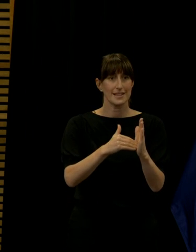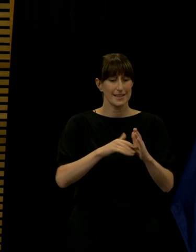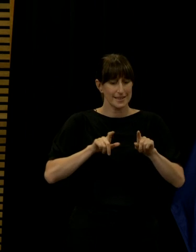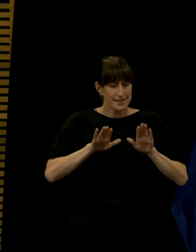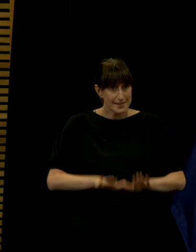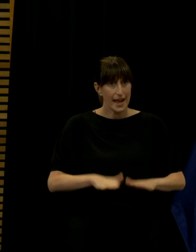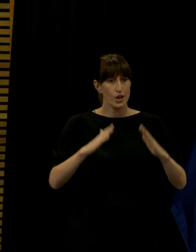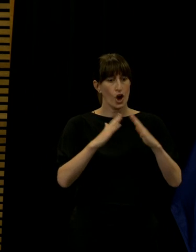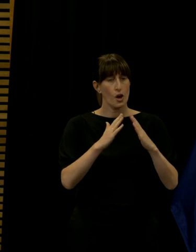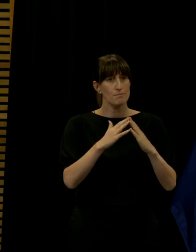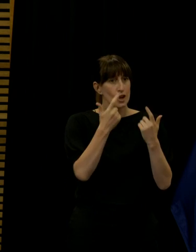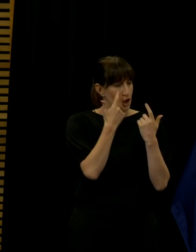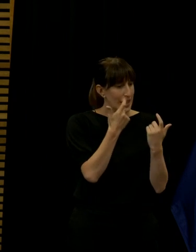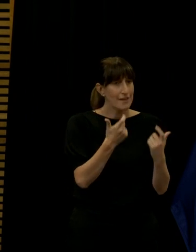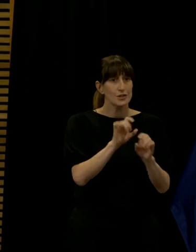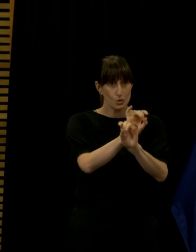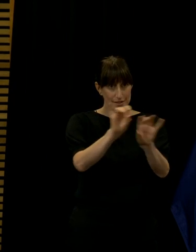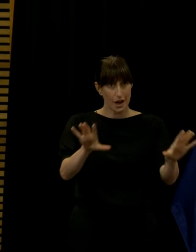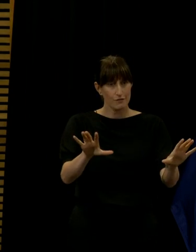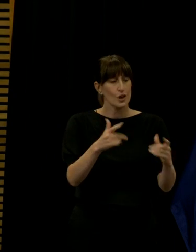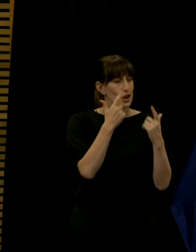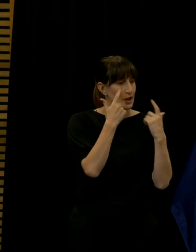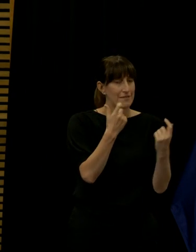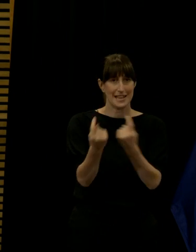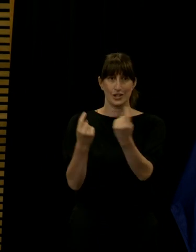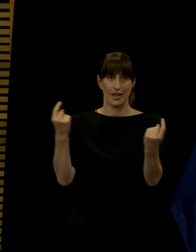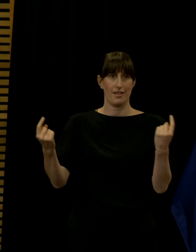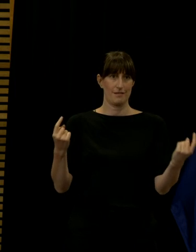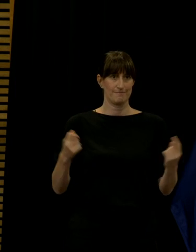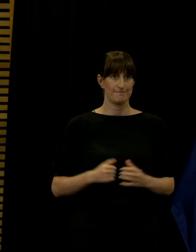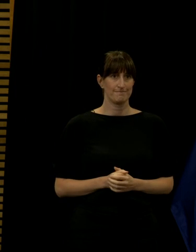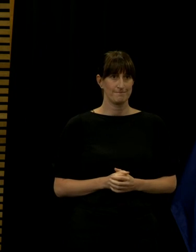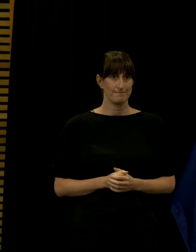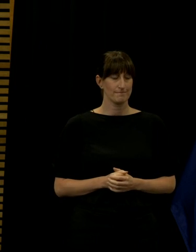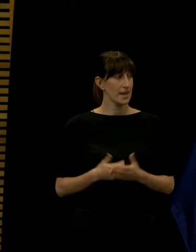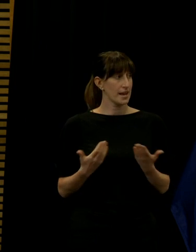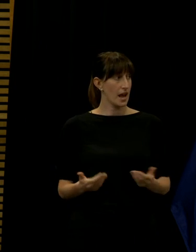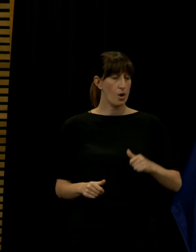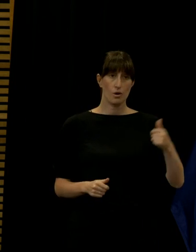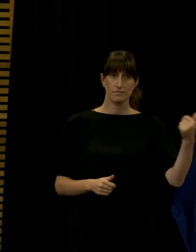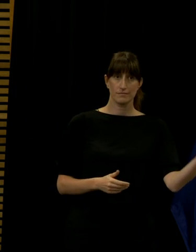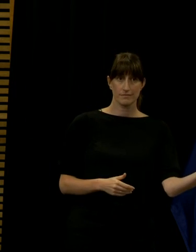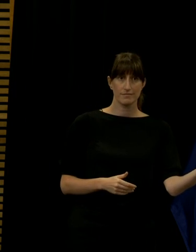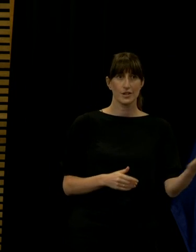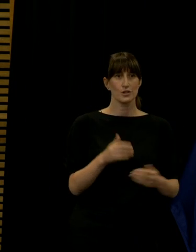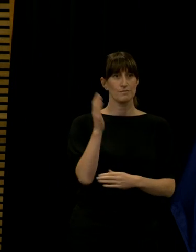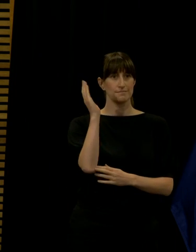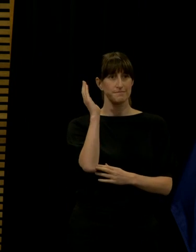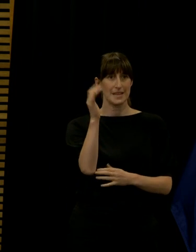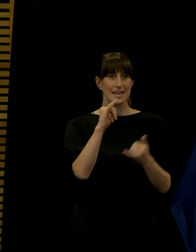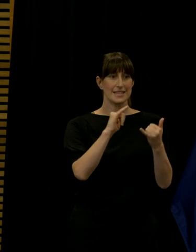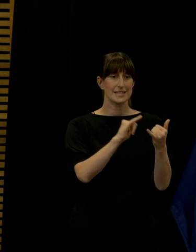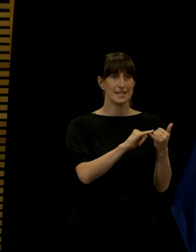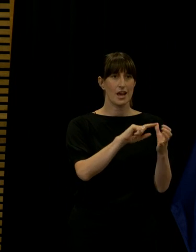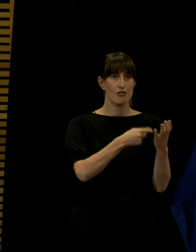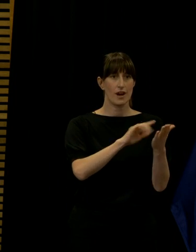yourselves and to look after other people. I'd like to hand over now to Sarah Stewart-Black, who is the Director of Civil Defence